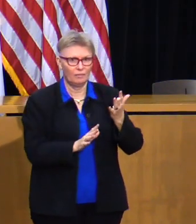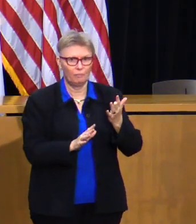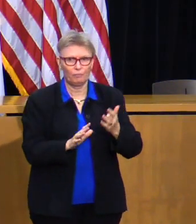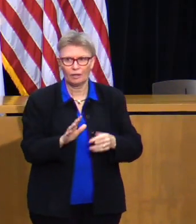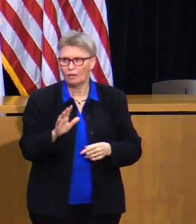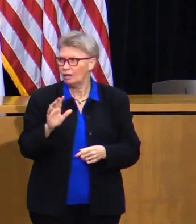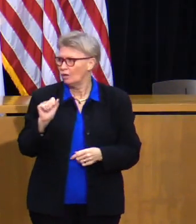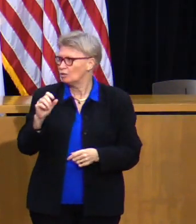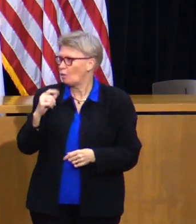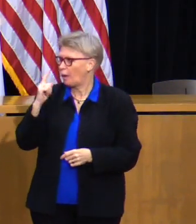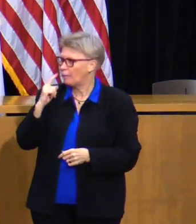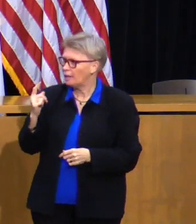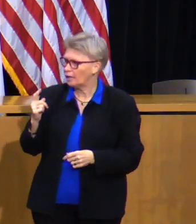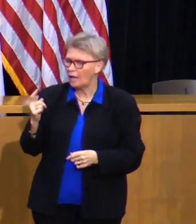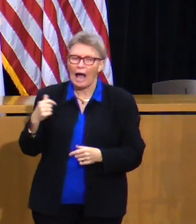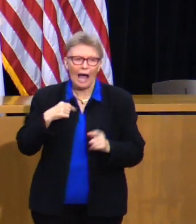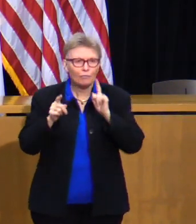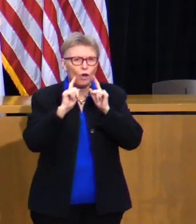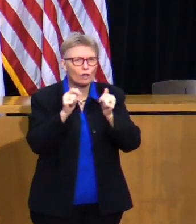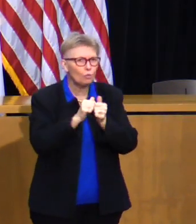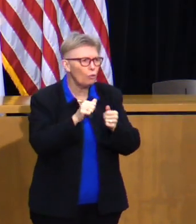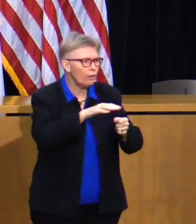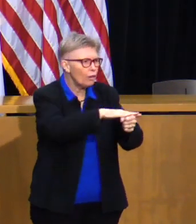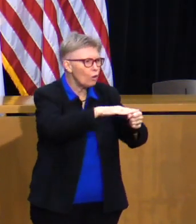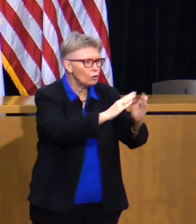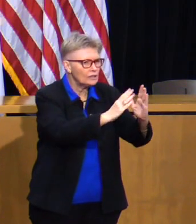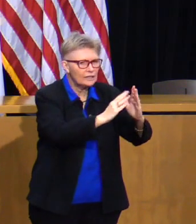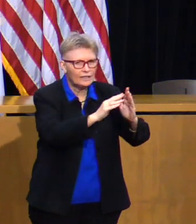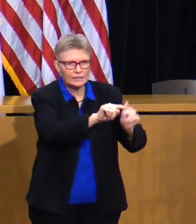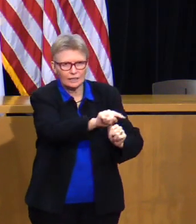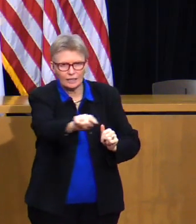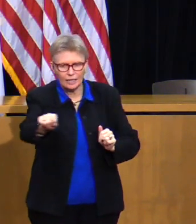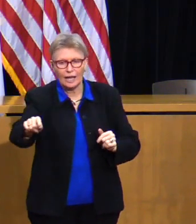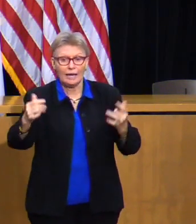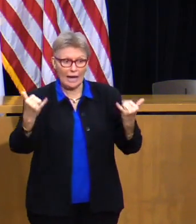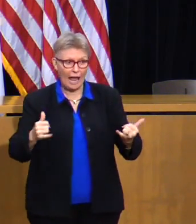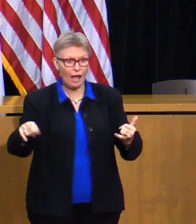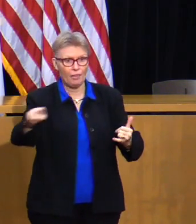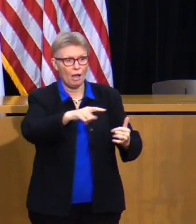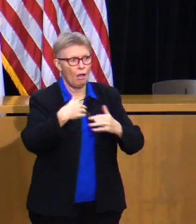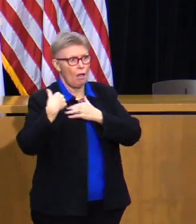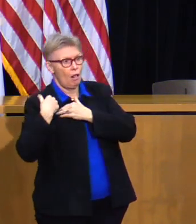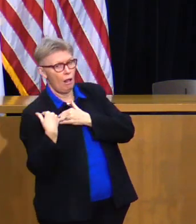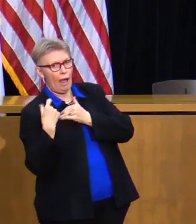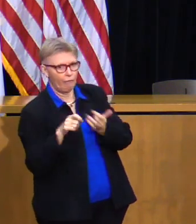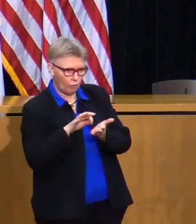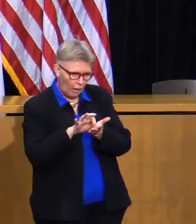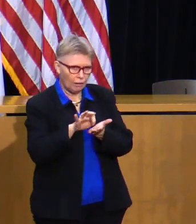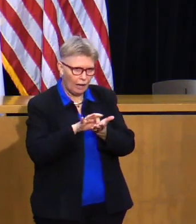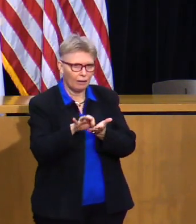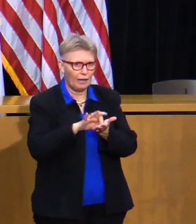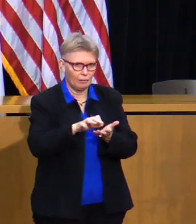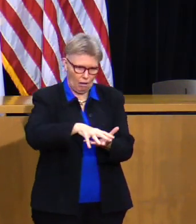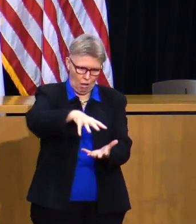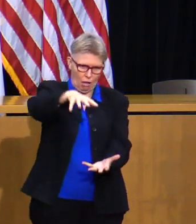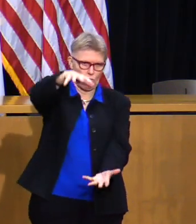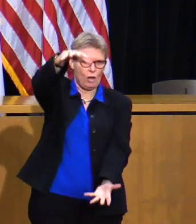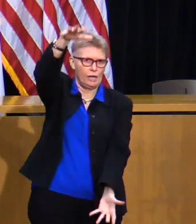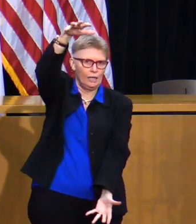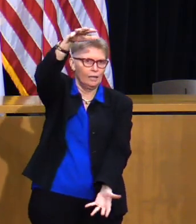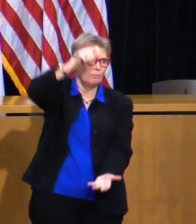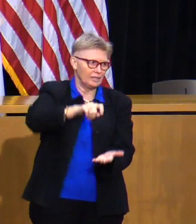when I've talked to some of the local folks is just the work they got to do to count votes, given the amount of volume they're all going to be dealing